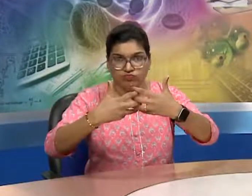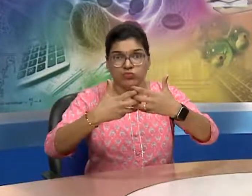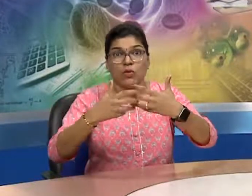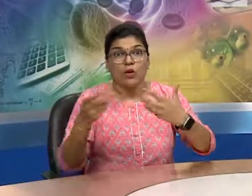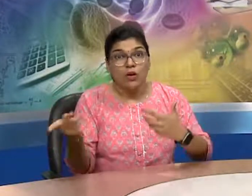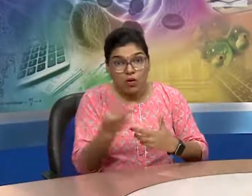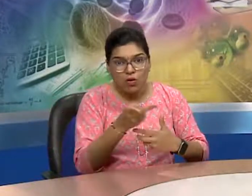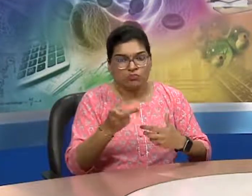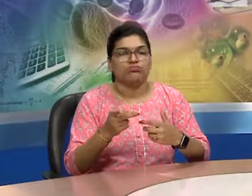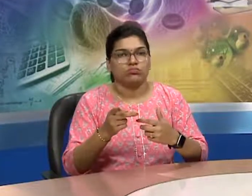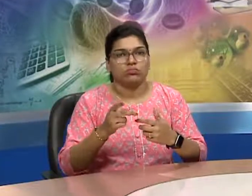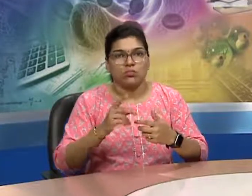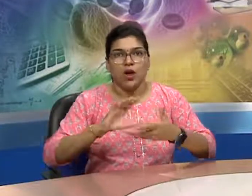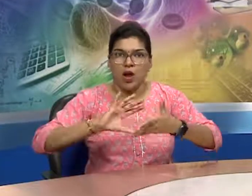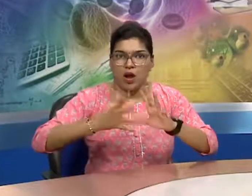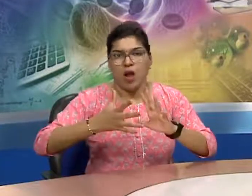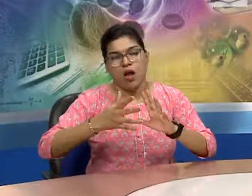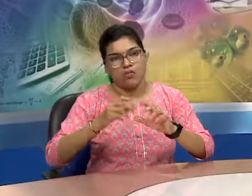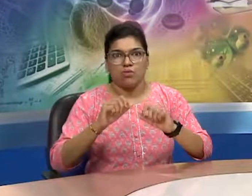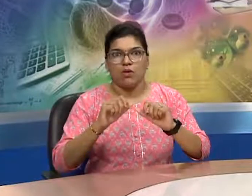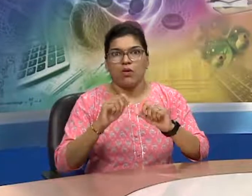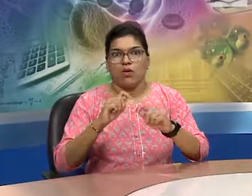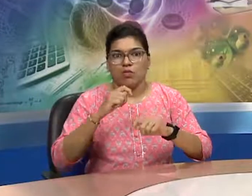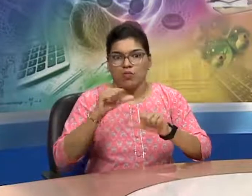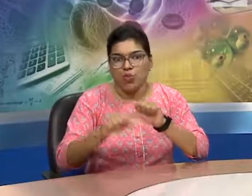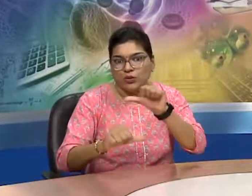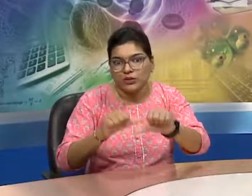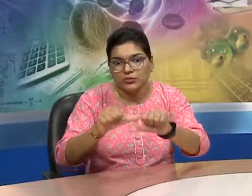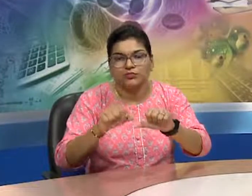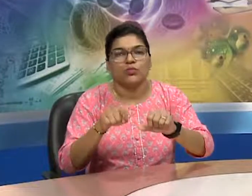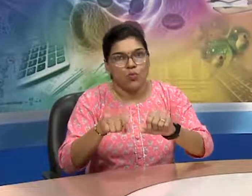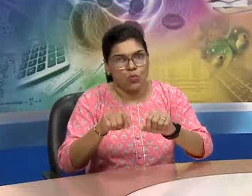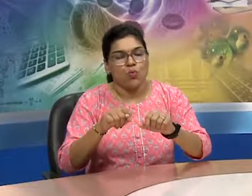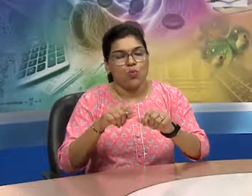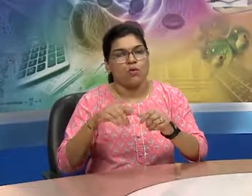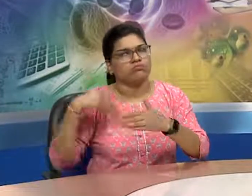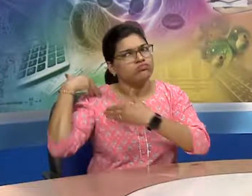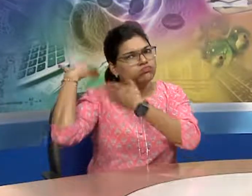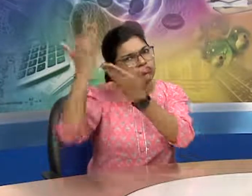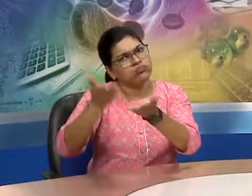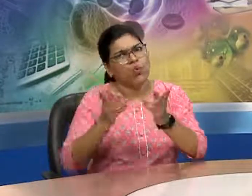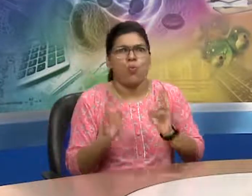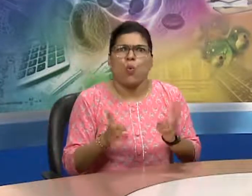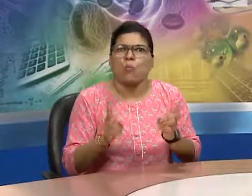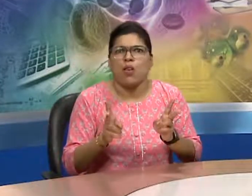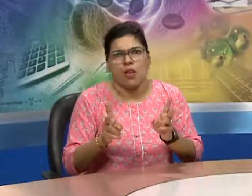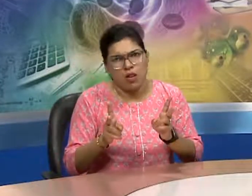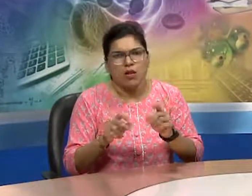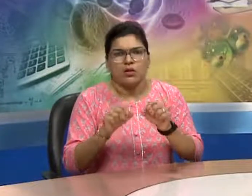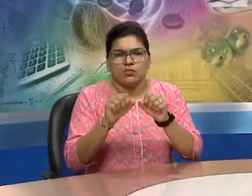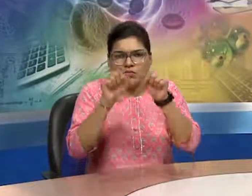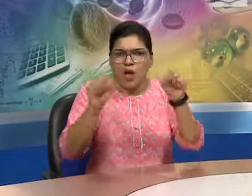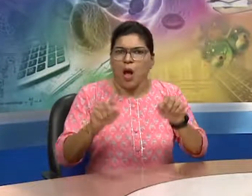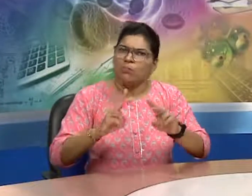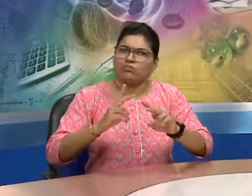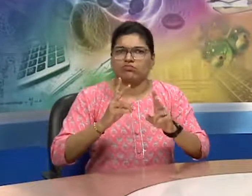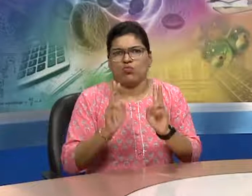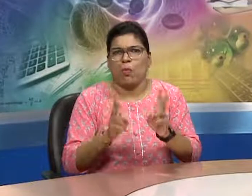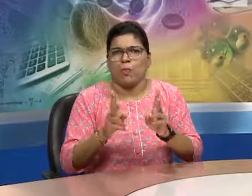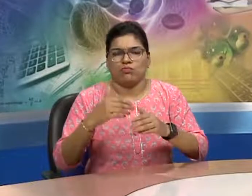of the living, which is biotic, and the non-living, which is abiotic